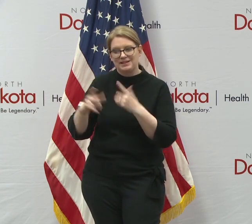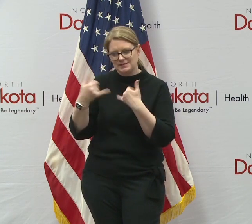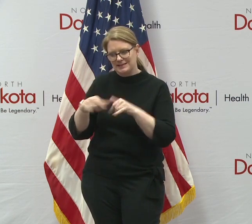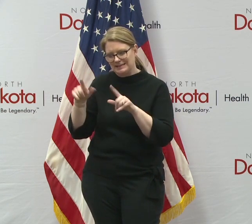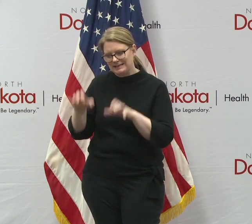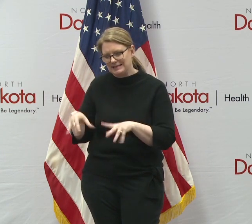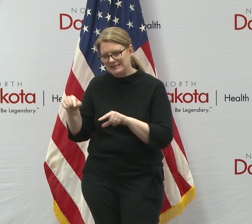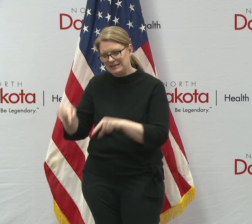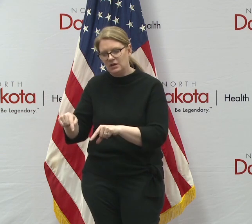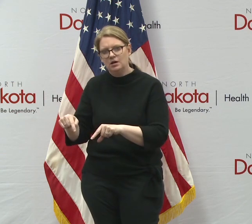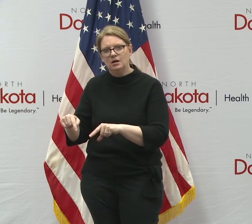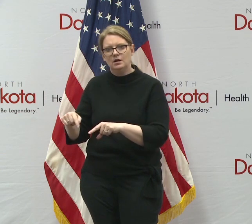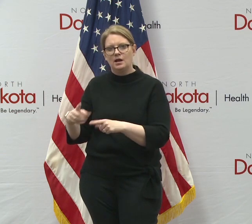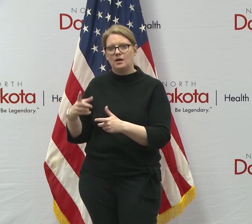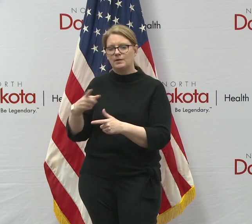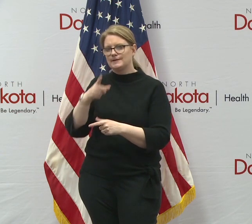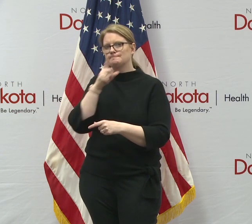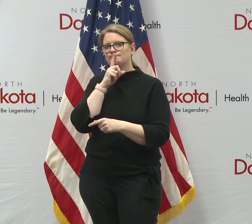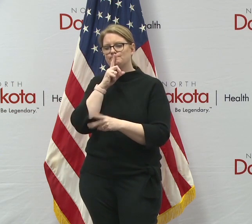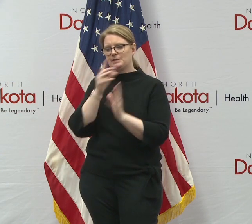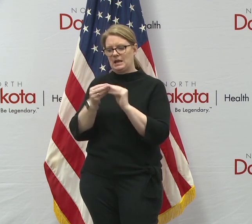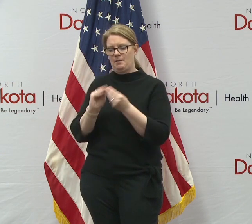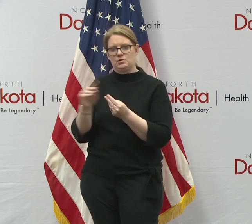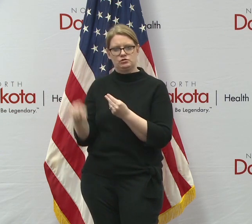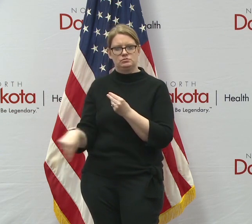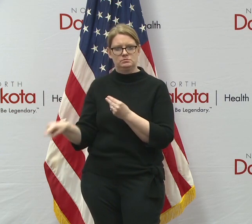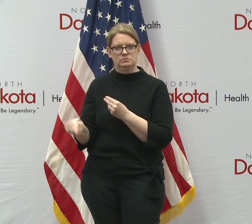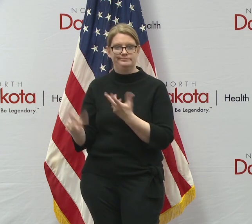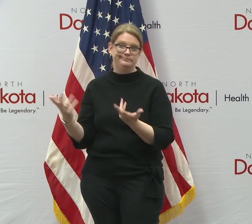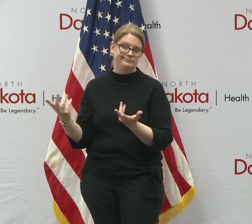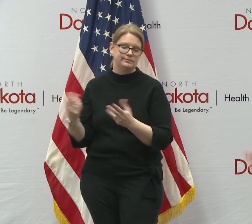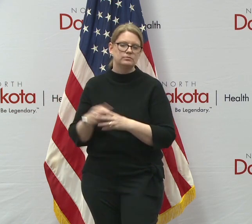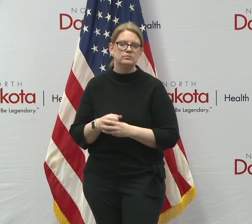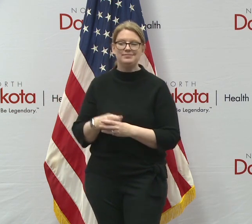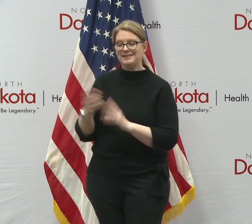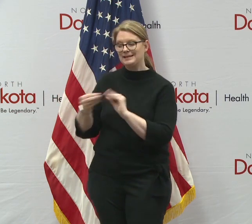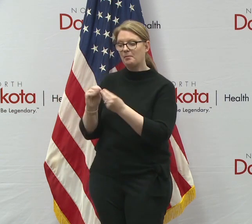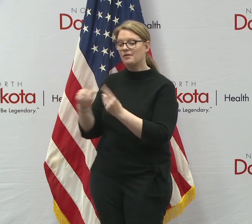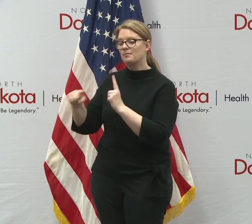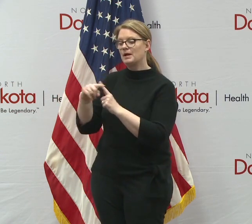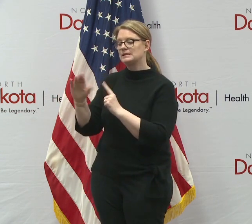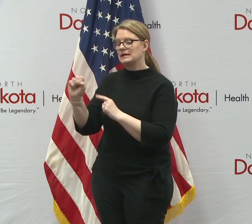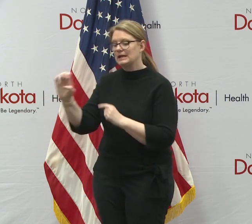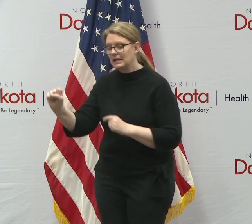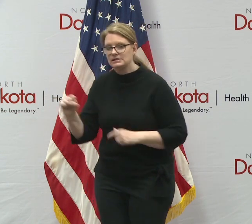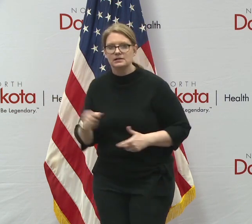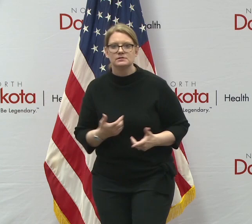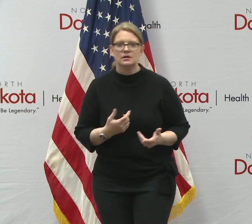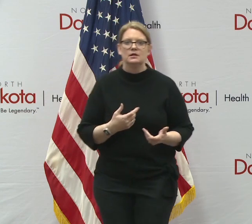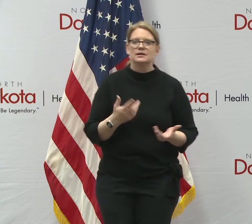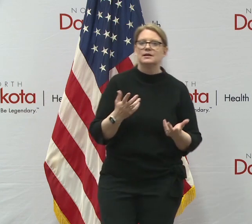this is the plan that we have, and we're sticking to it. I think the underlying